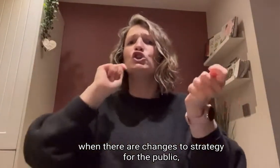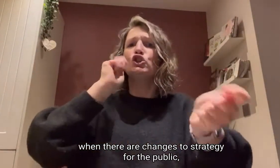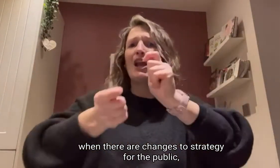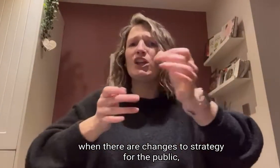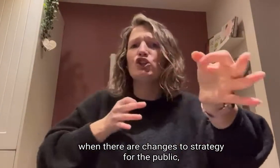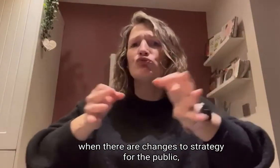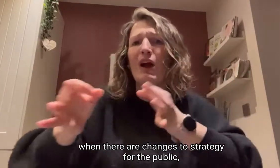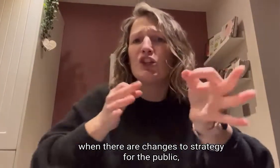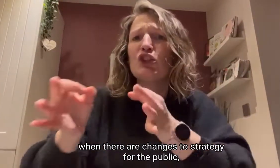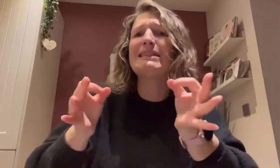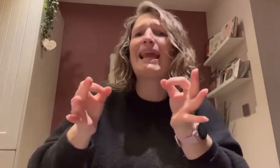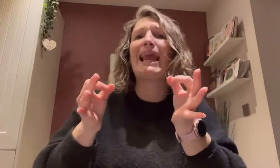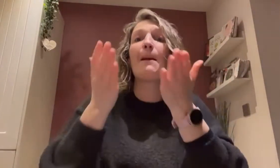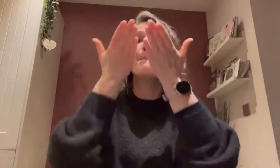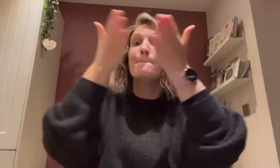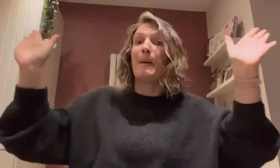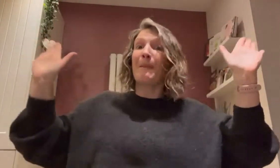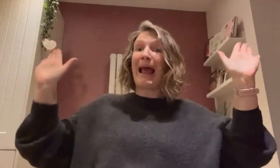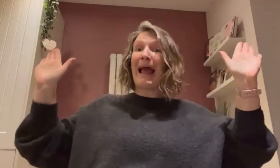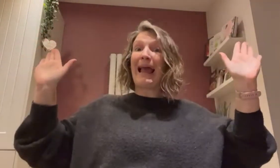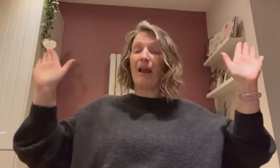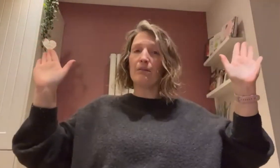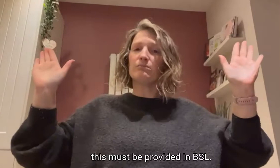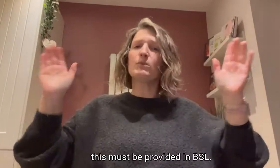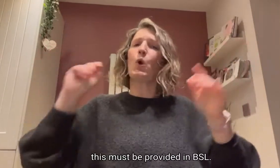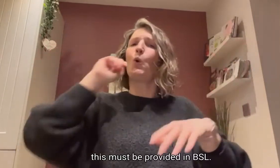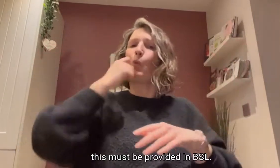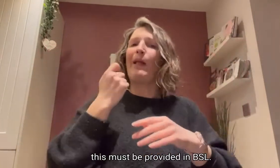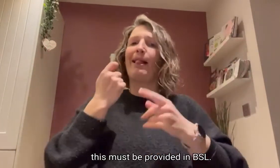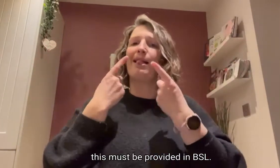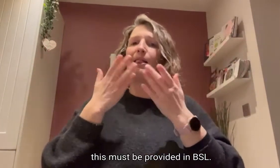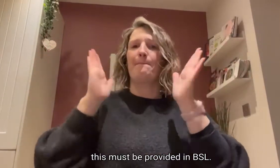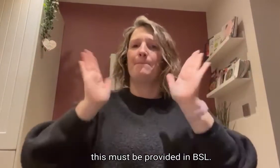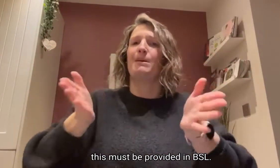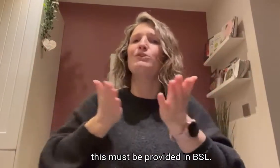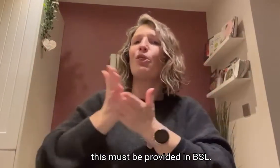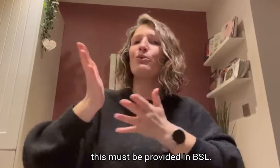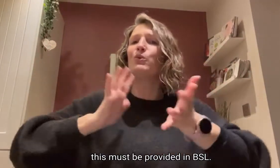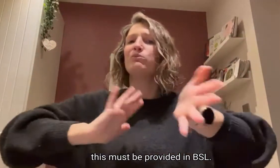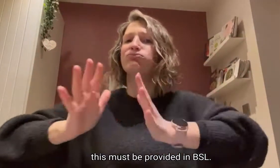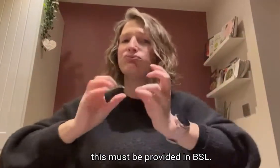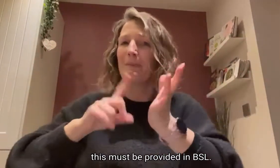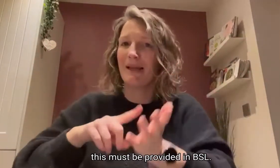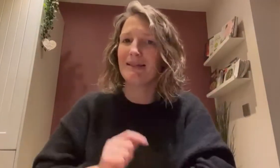for the public, this must be provided in BSL.